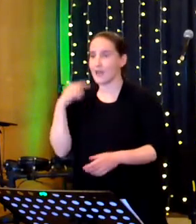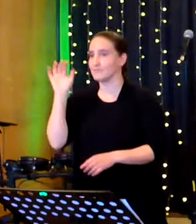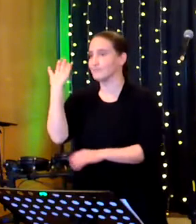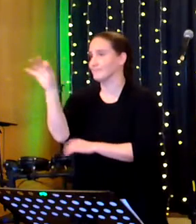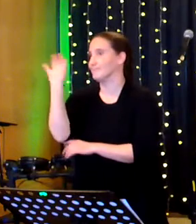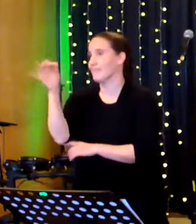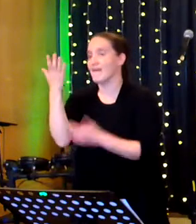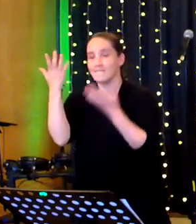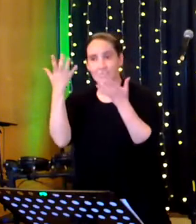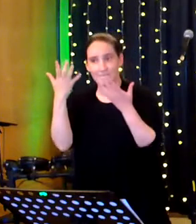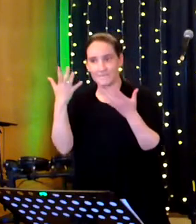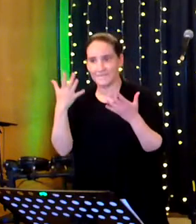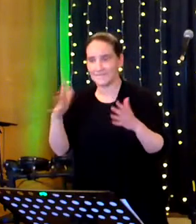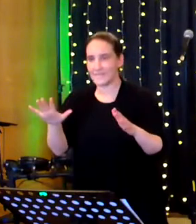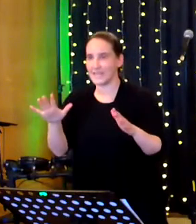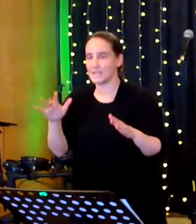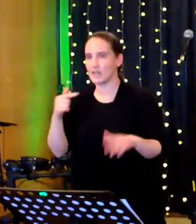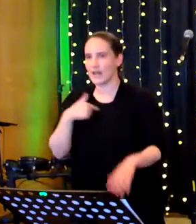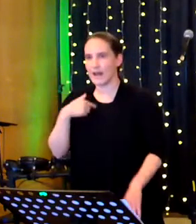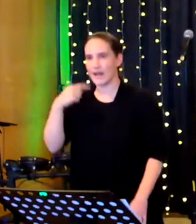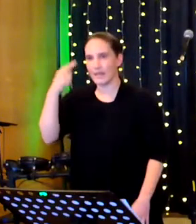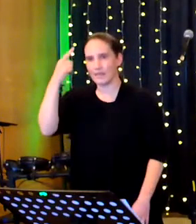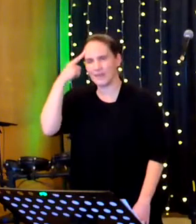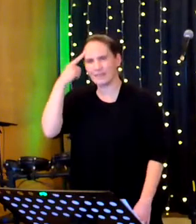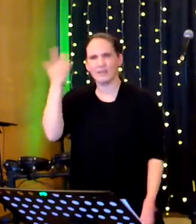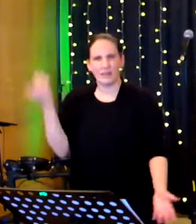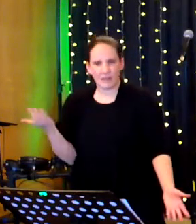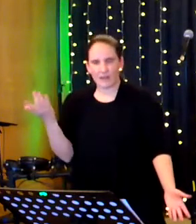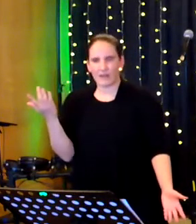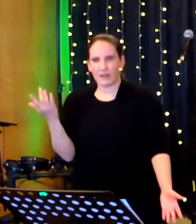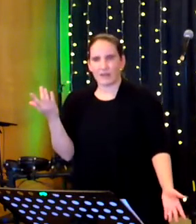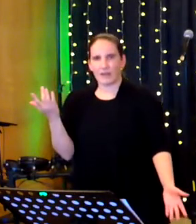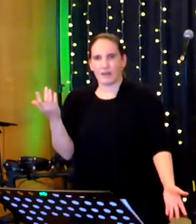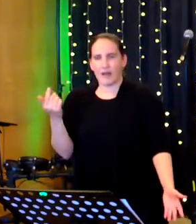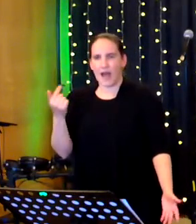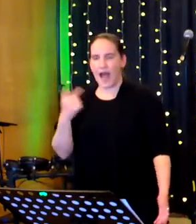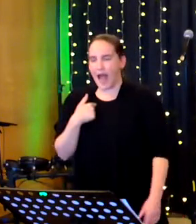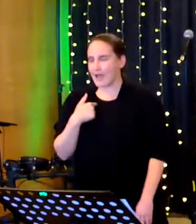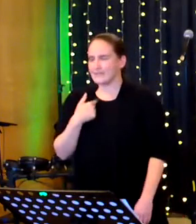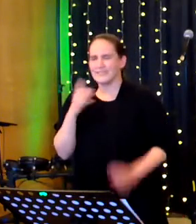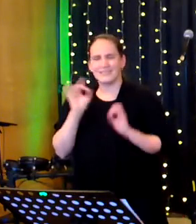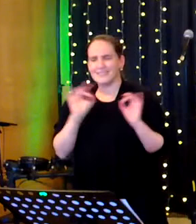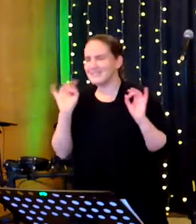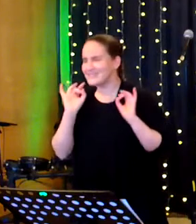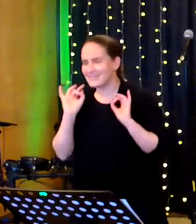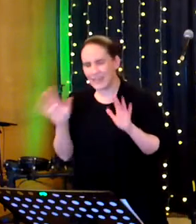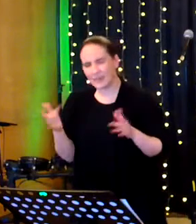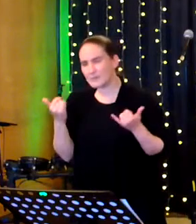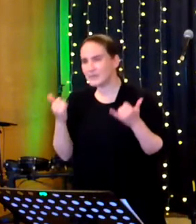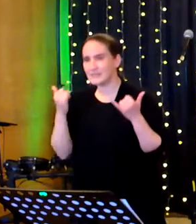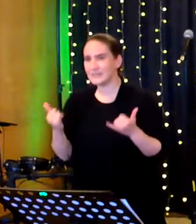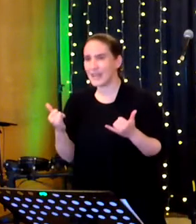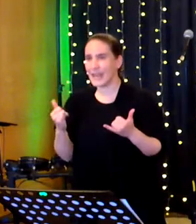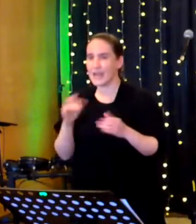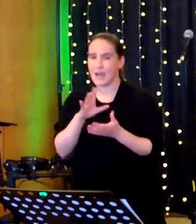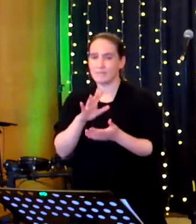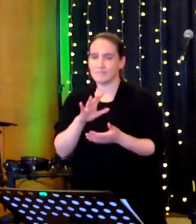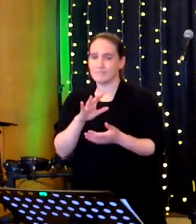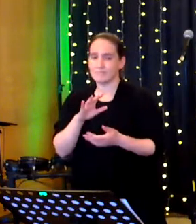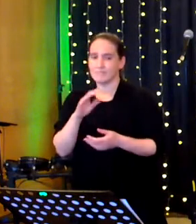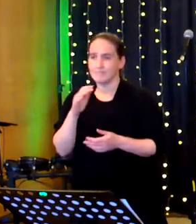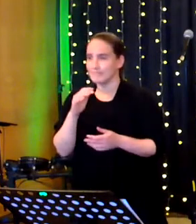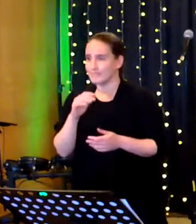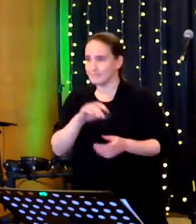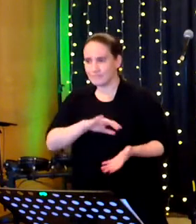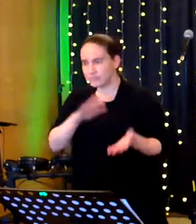man, I really whiffed that one today. There is nothing that anybody got out of that. And invariably, someone will come